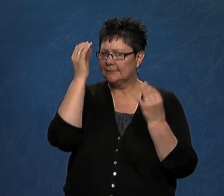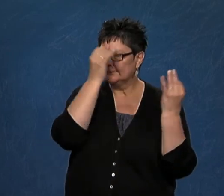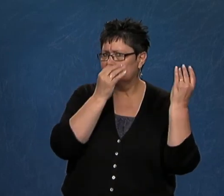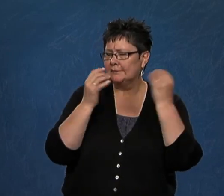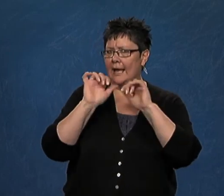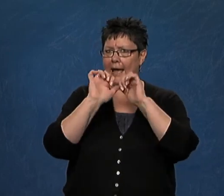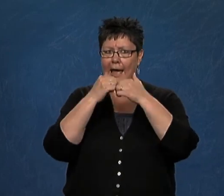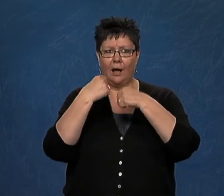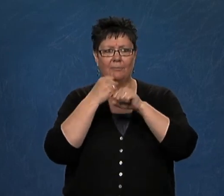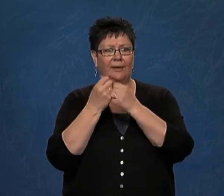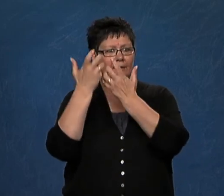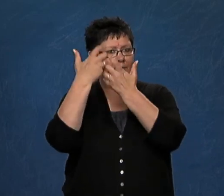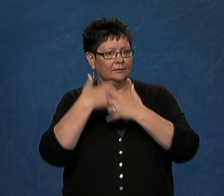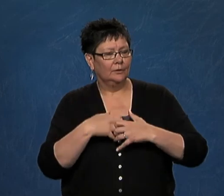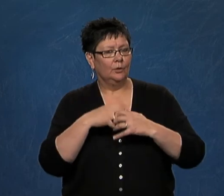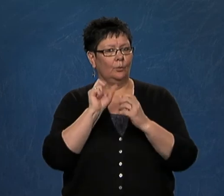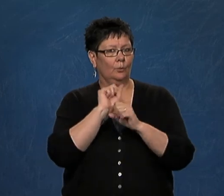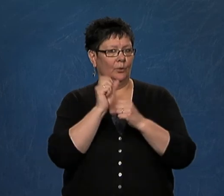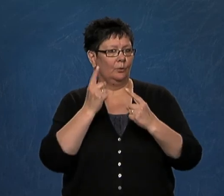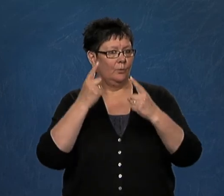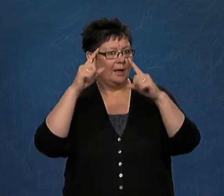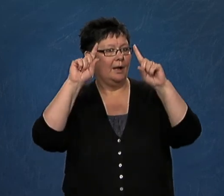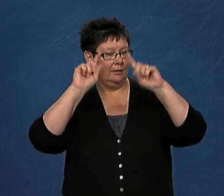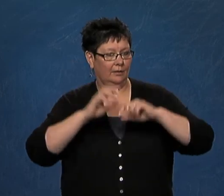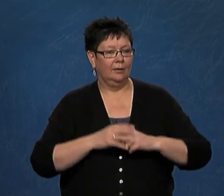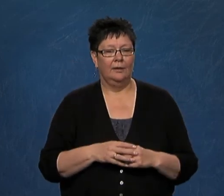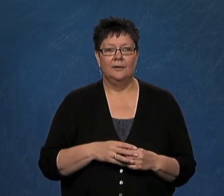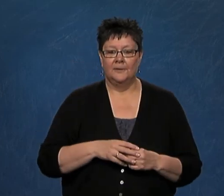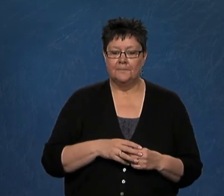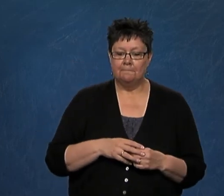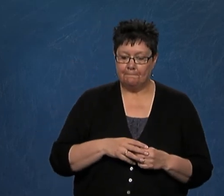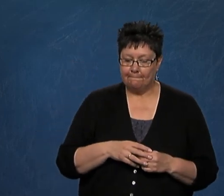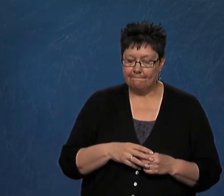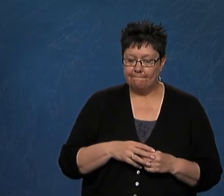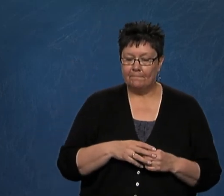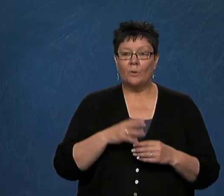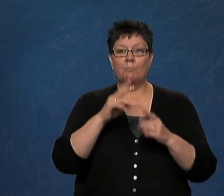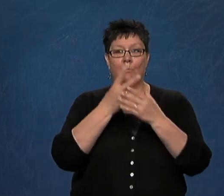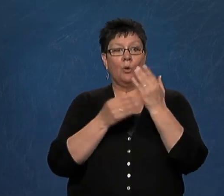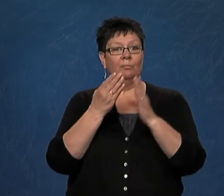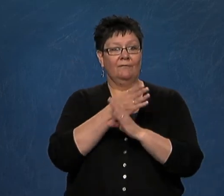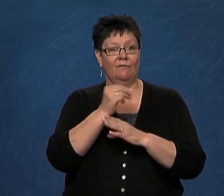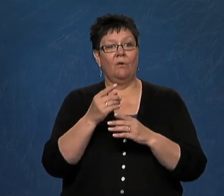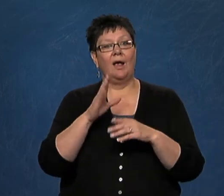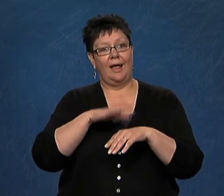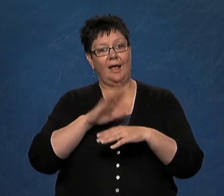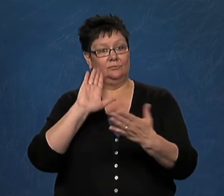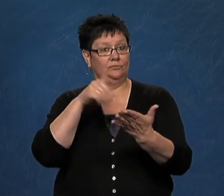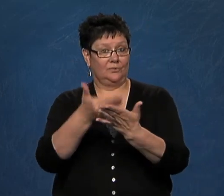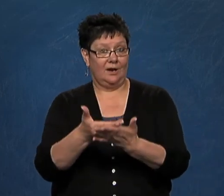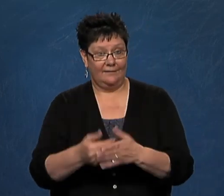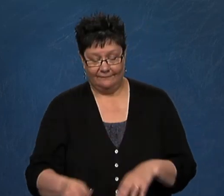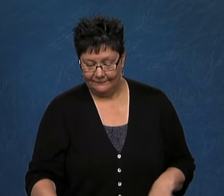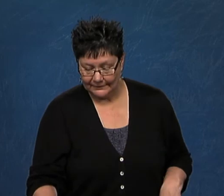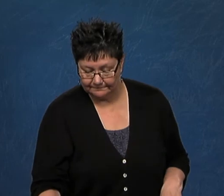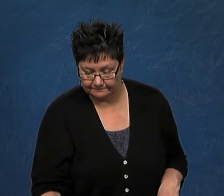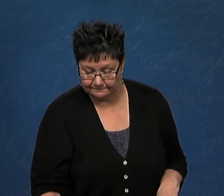committee because they have thought through thoroughly how to make this process as effective as possible before